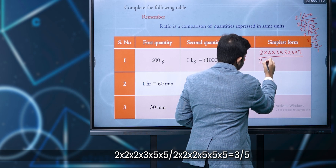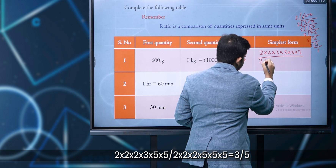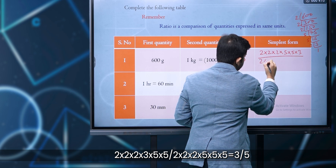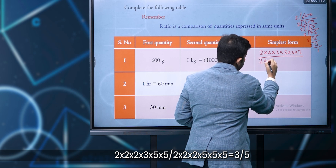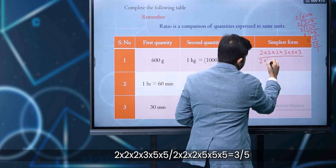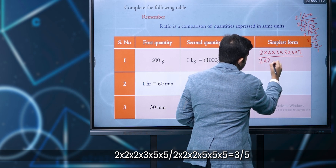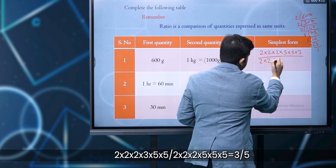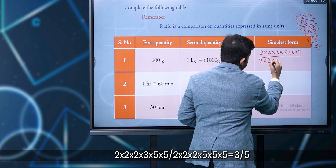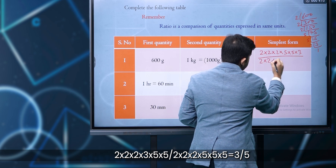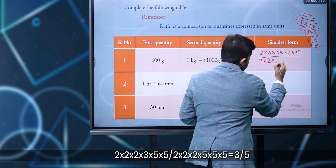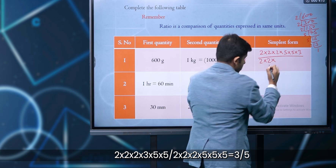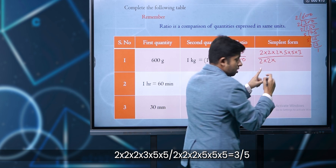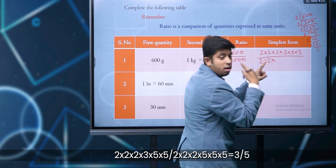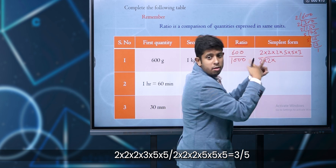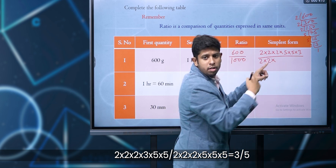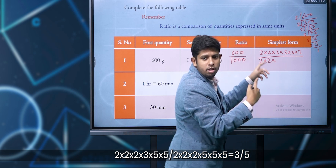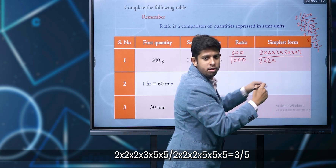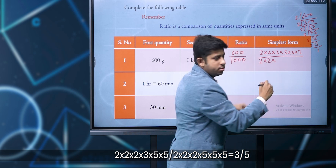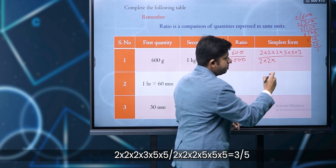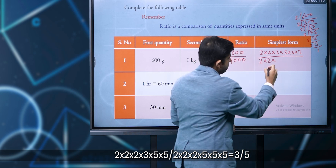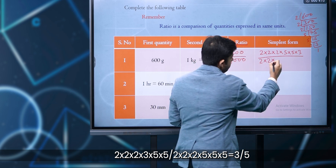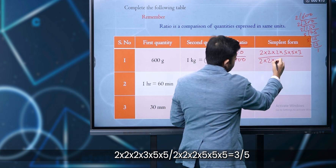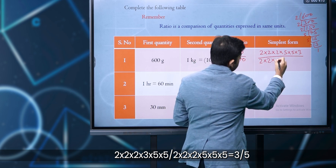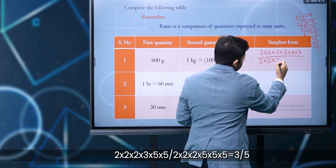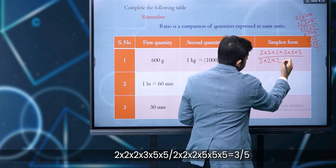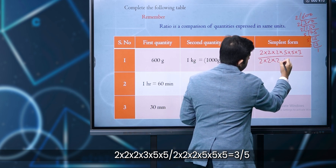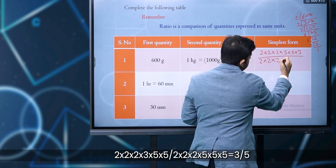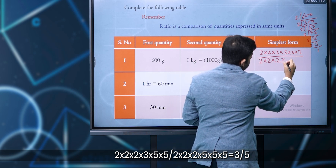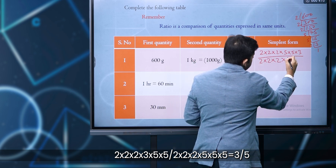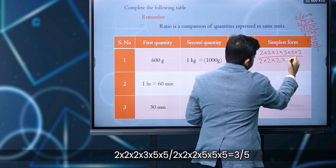2 into 2 into 2 into 5 into 5 into 5,